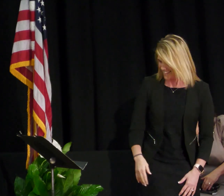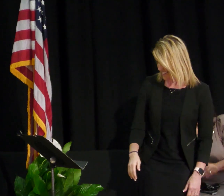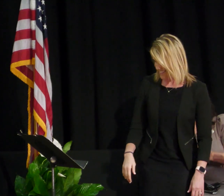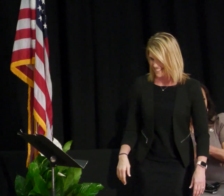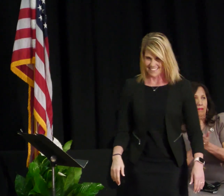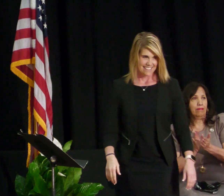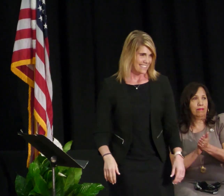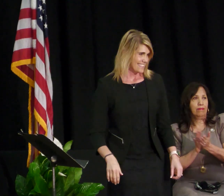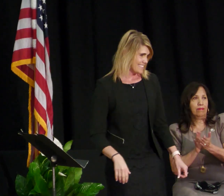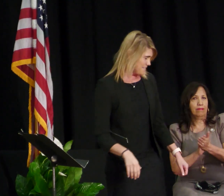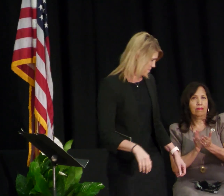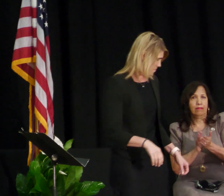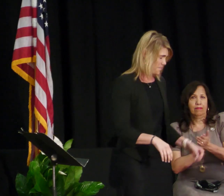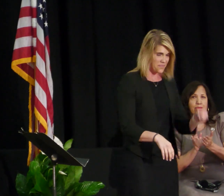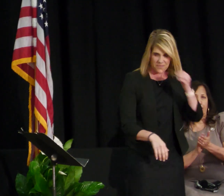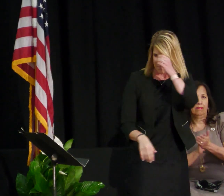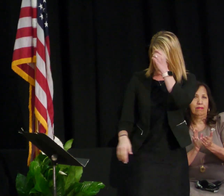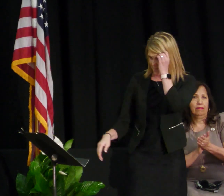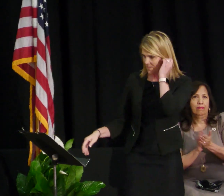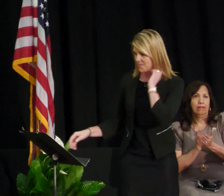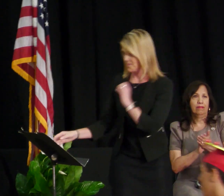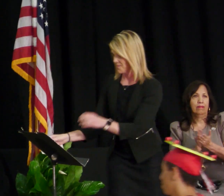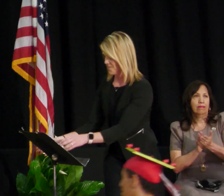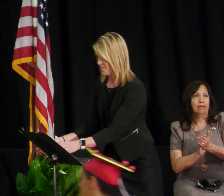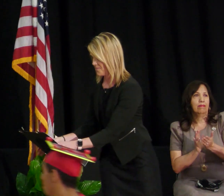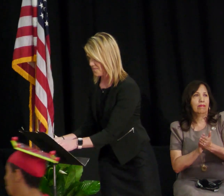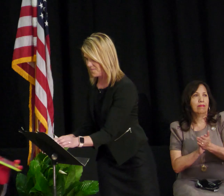Ethan Salazar approaches the stage.